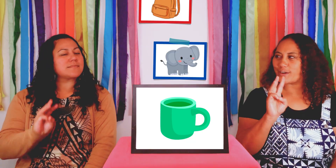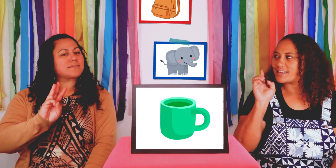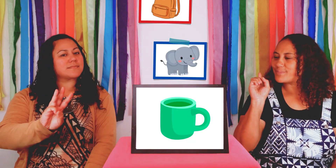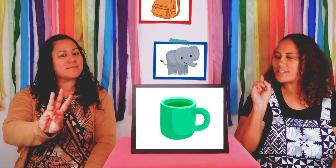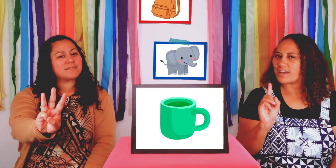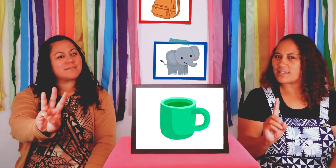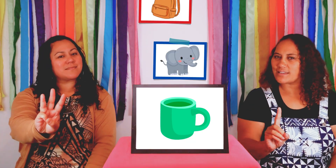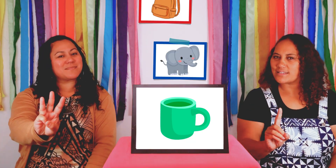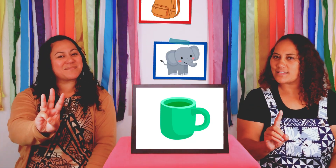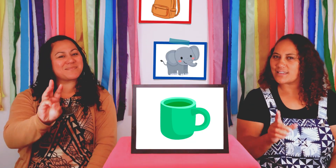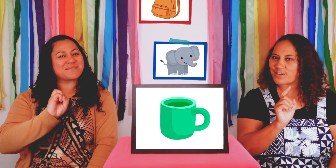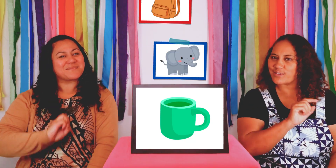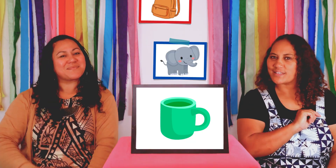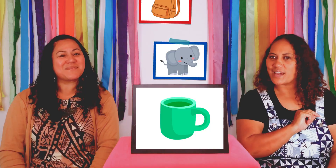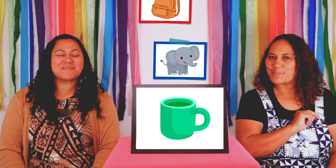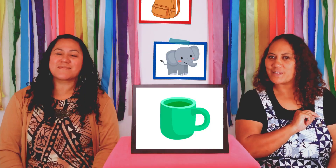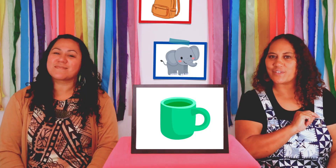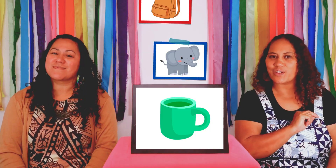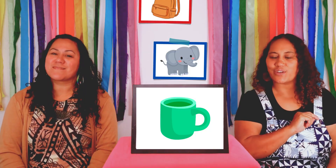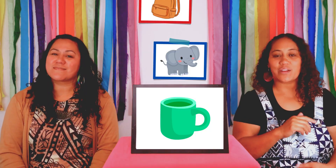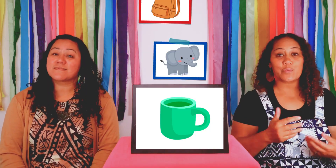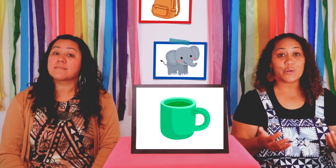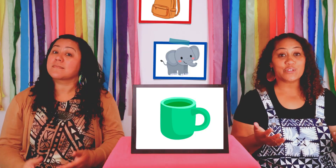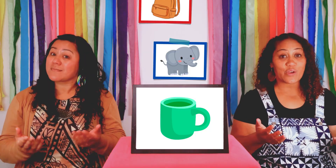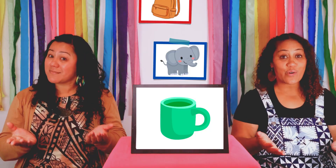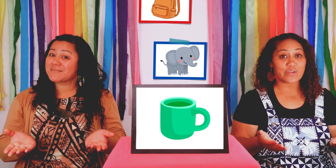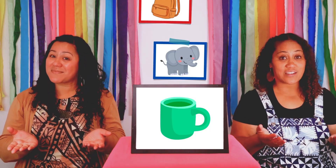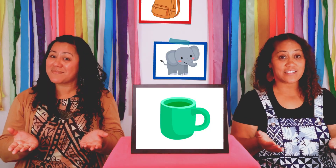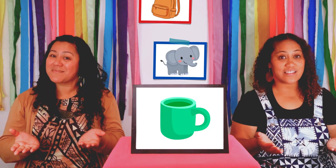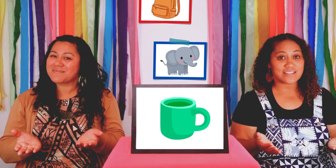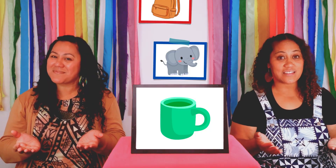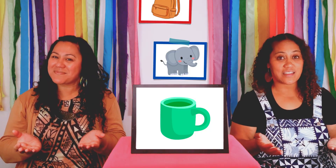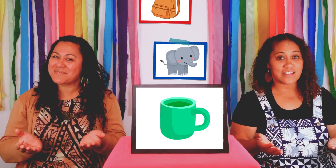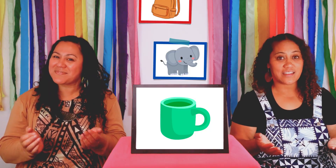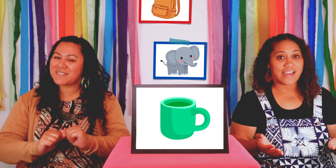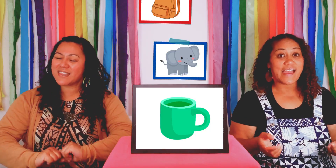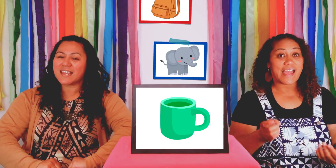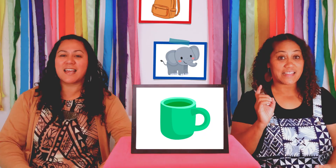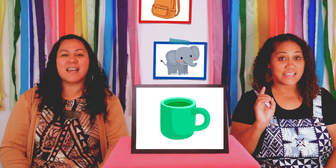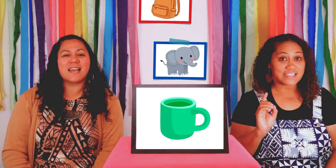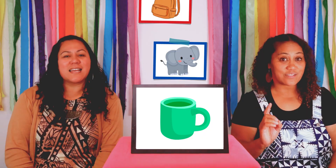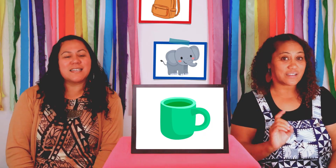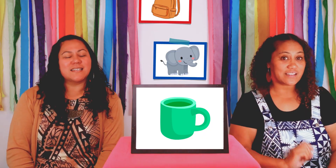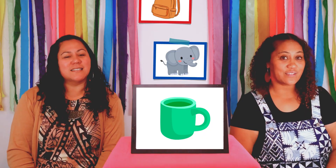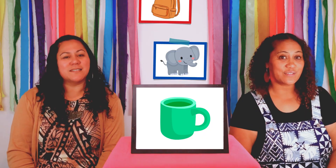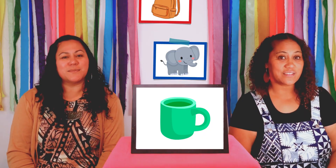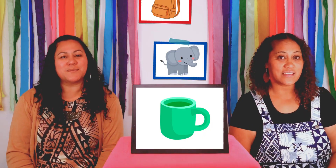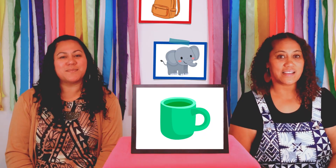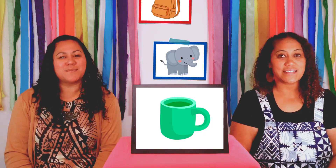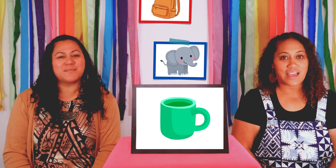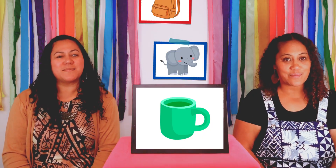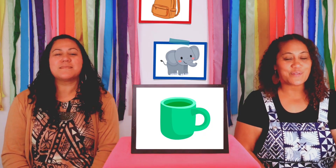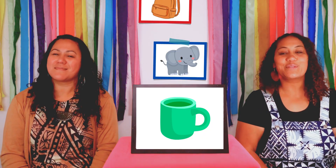here beside us that are going to help us figure out what song we're going to sing today. And these 3 clues are Samoan